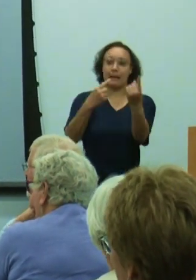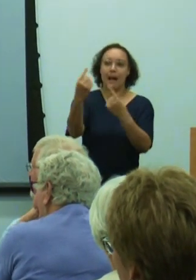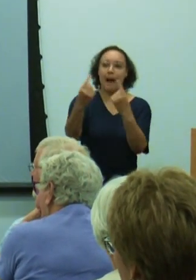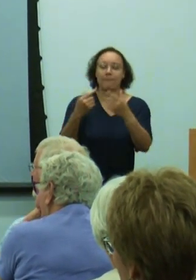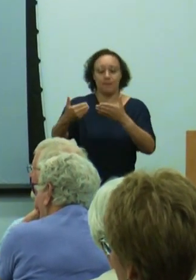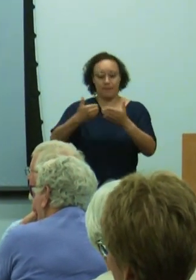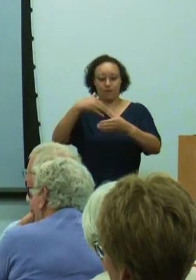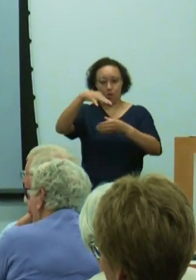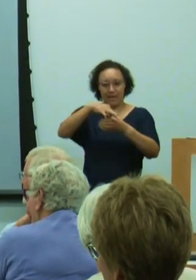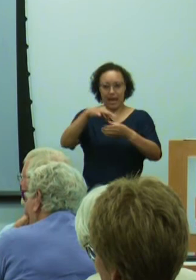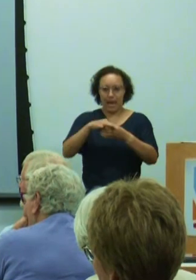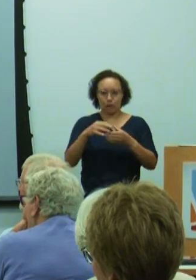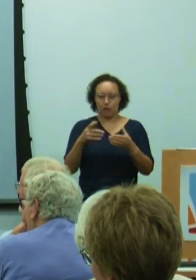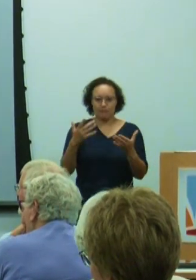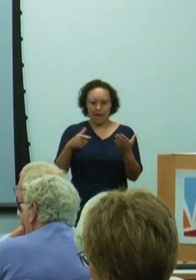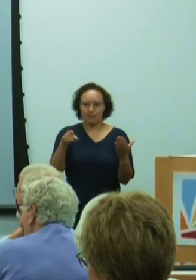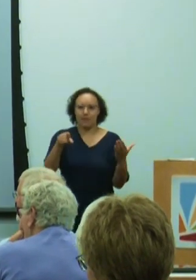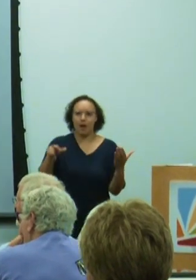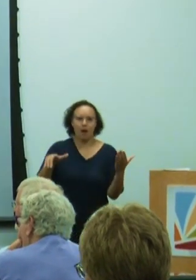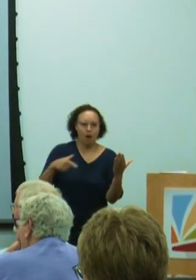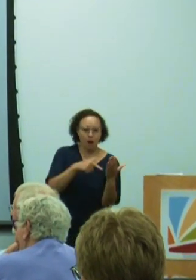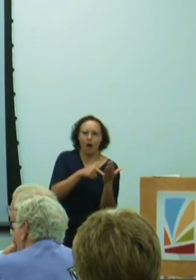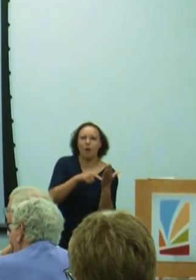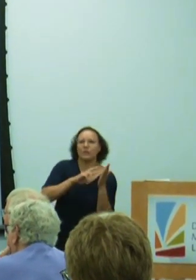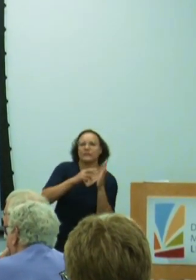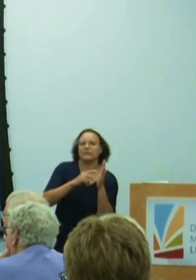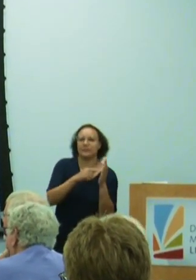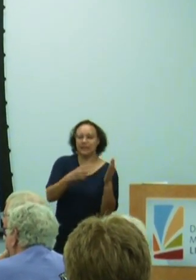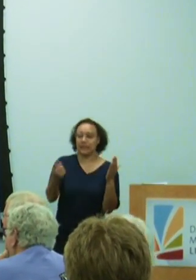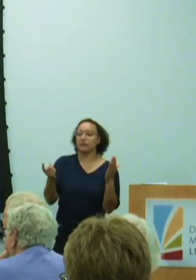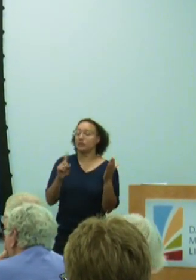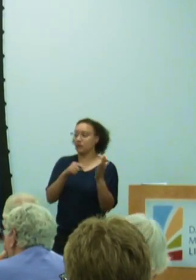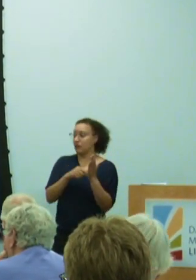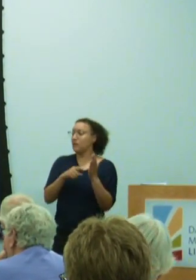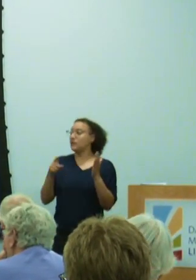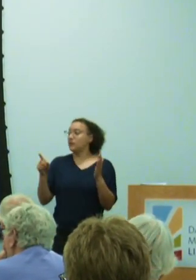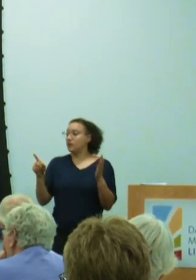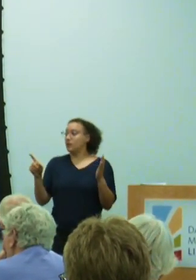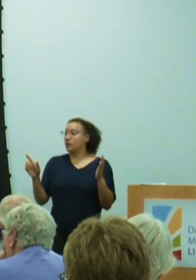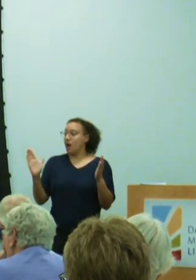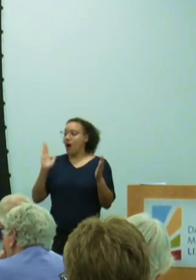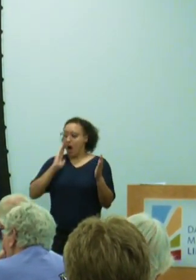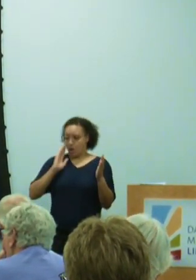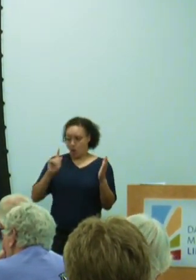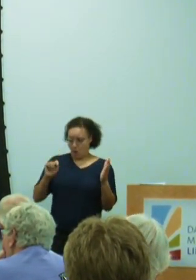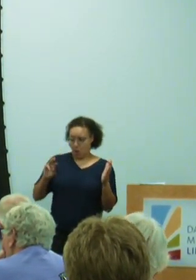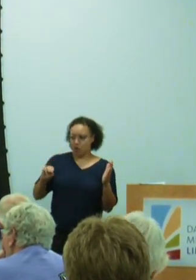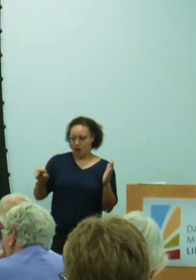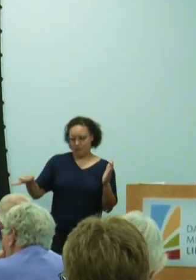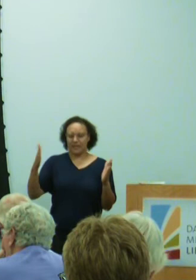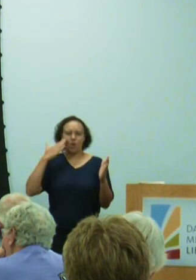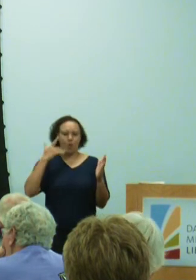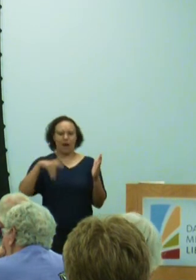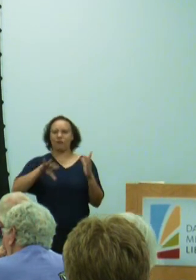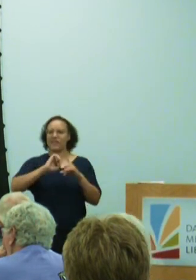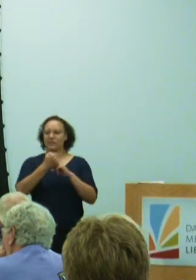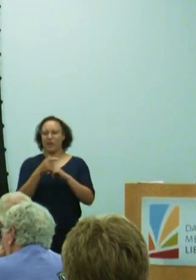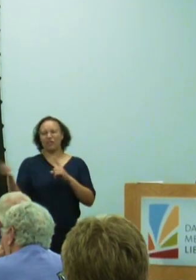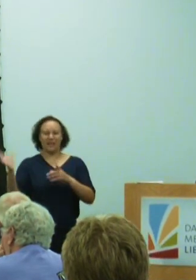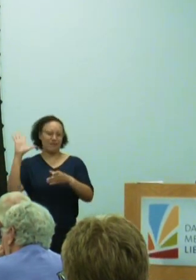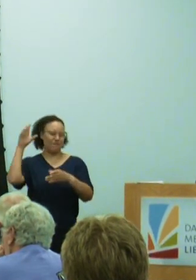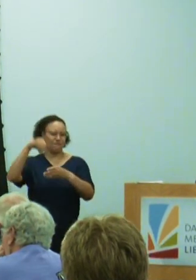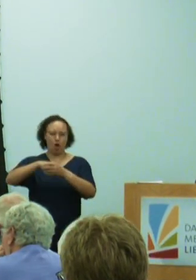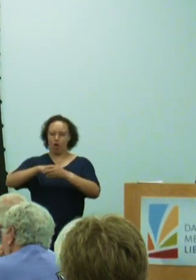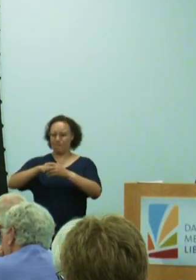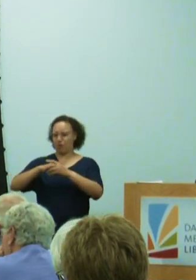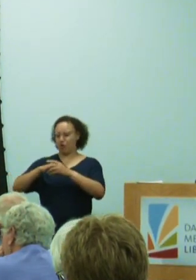the reform efforts on bail. Tom's so very involved in those efforts. People have gone on for 2 years,